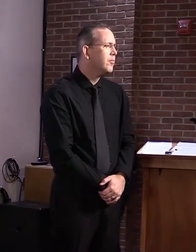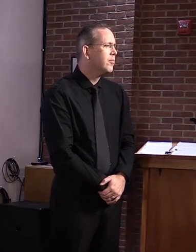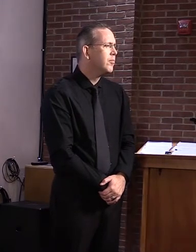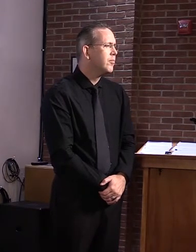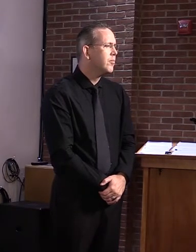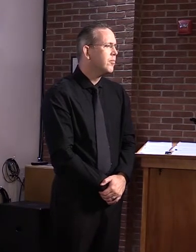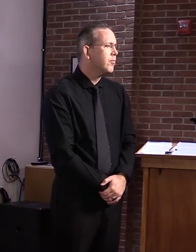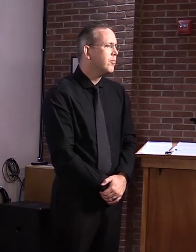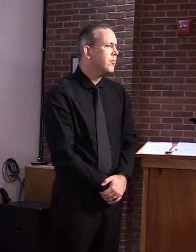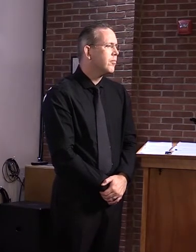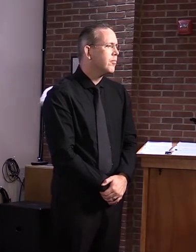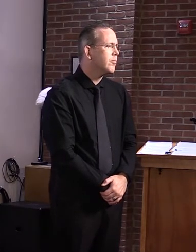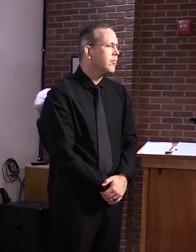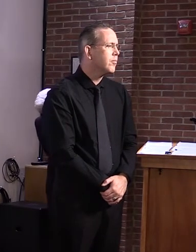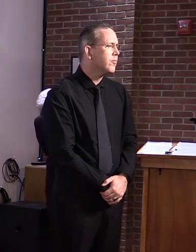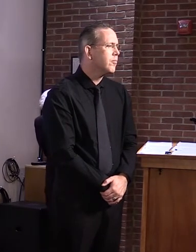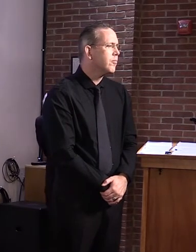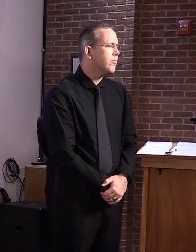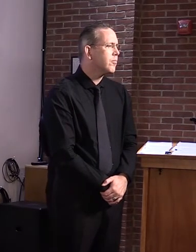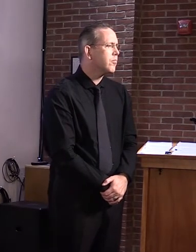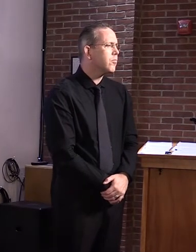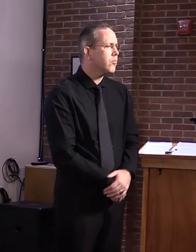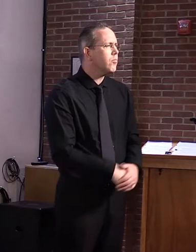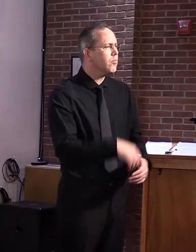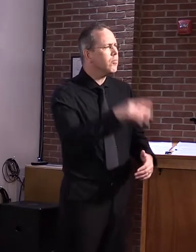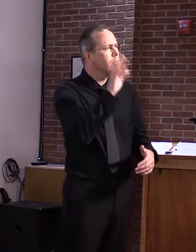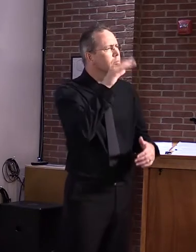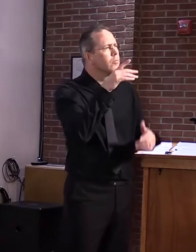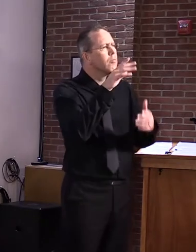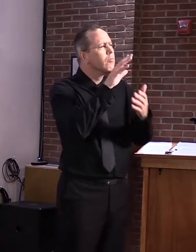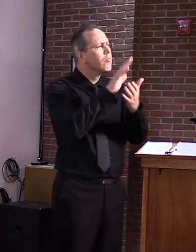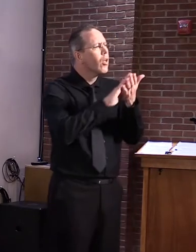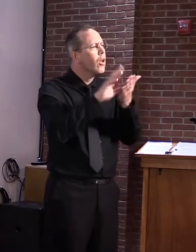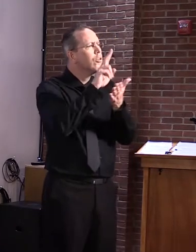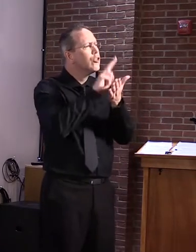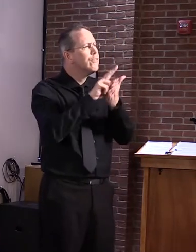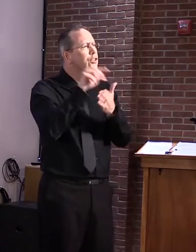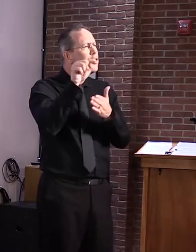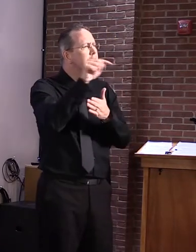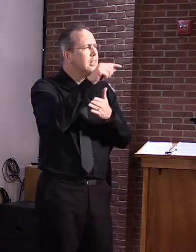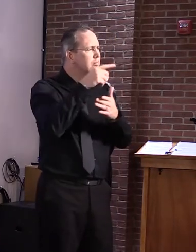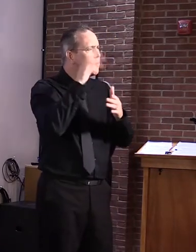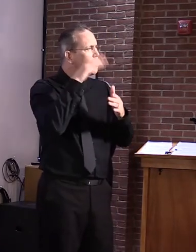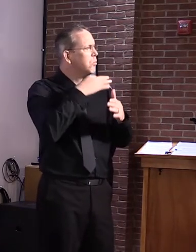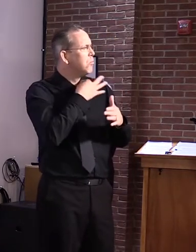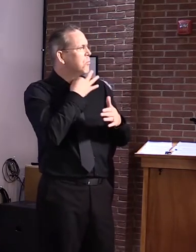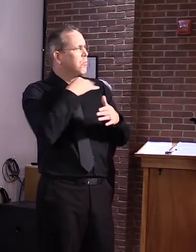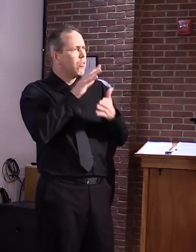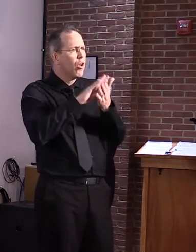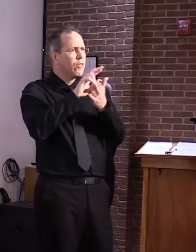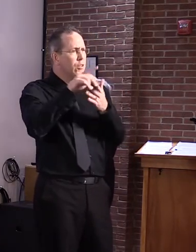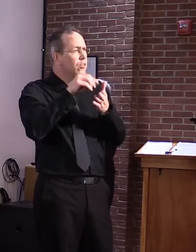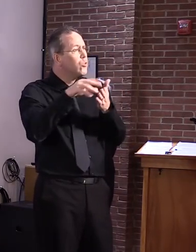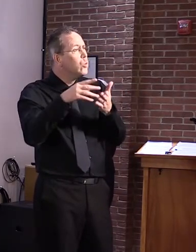if the future of the schools would be uncertain and they might have to close.